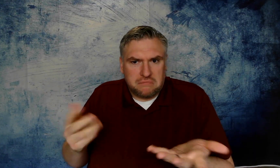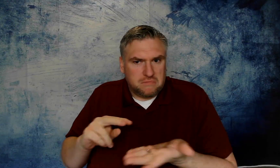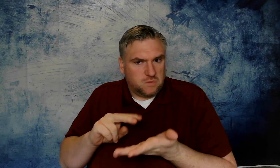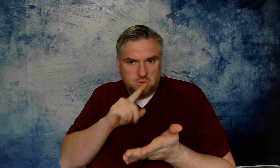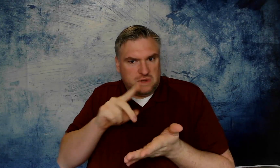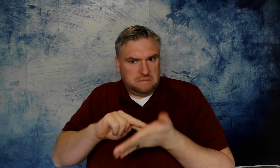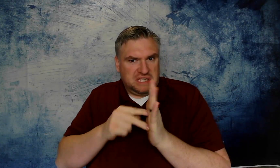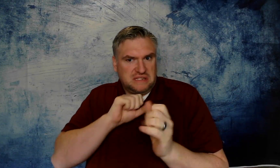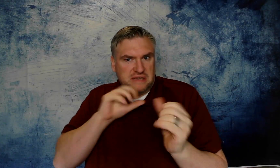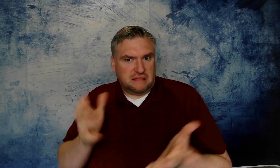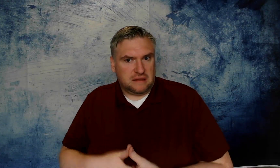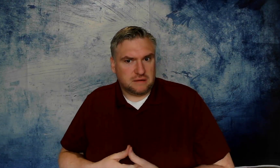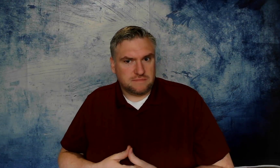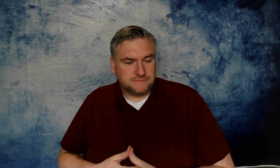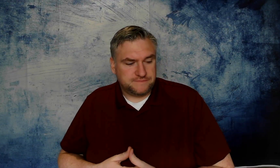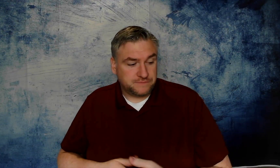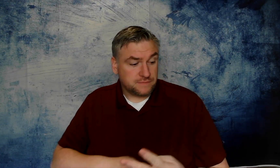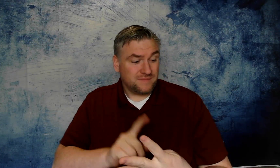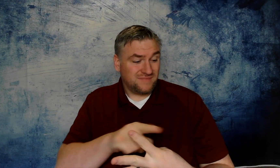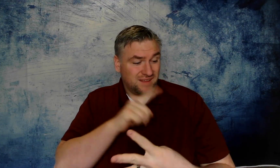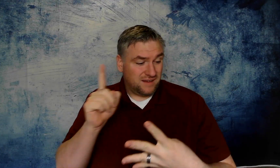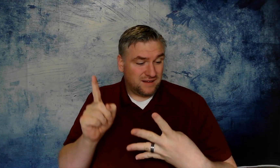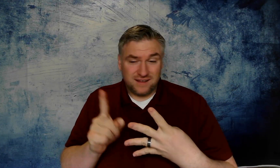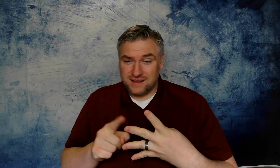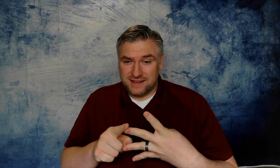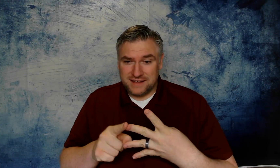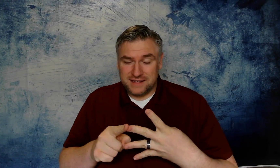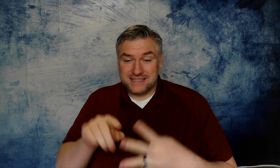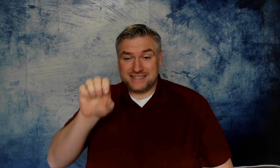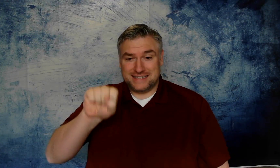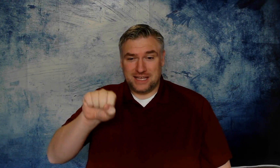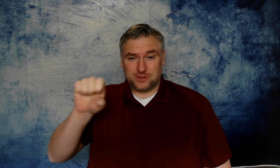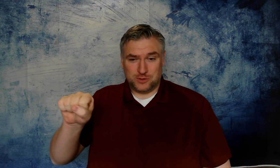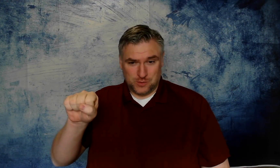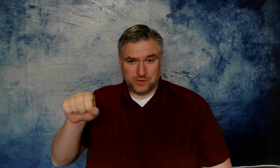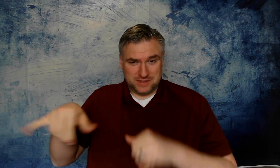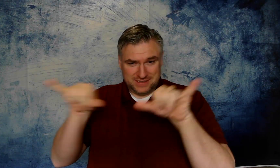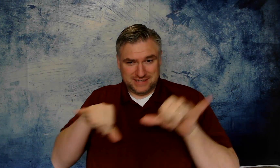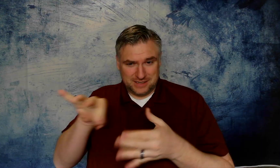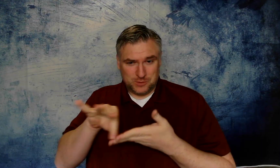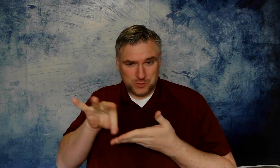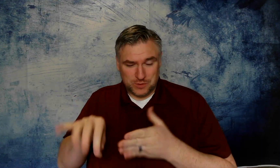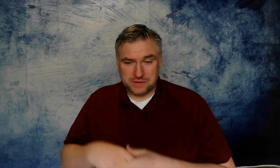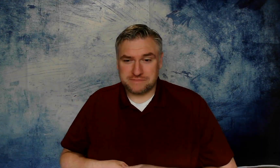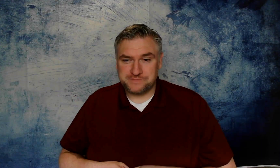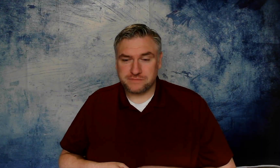explanation, it really doesn't mean a thing. Next, standard scores.